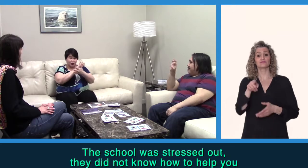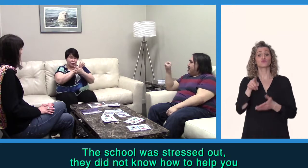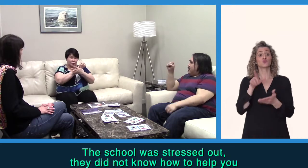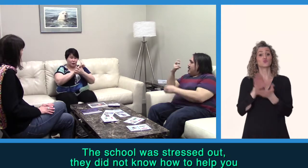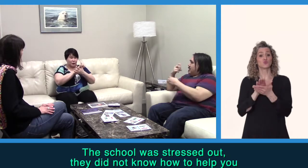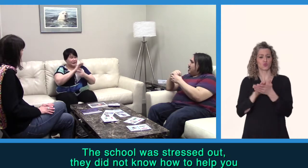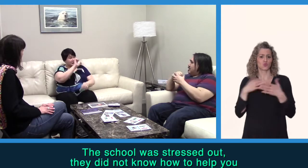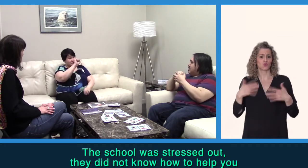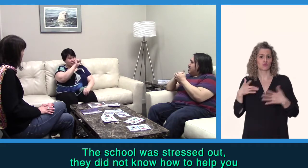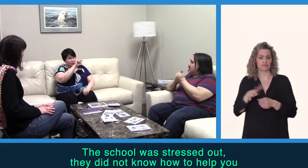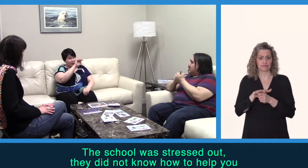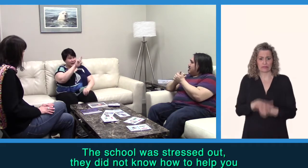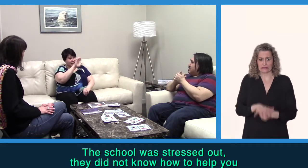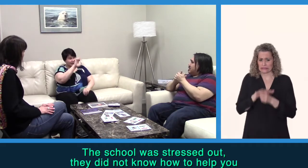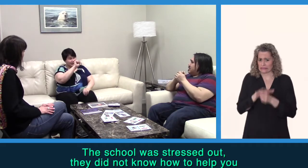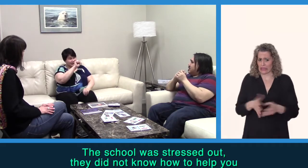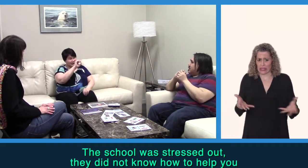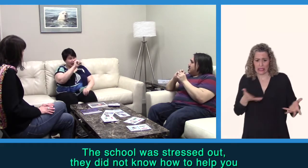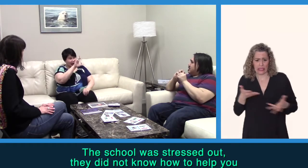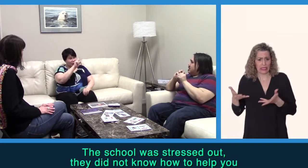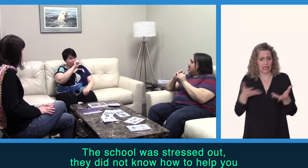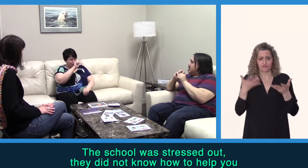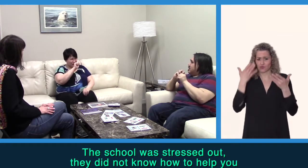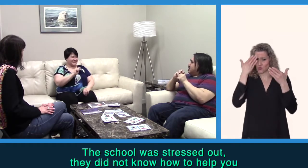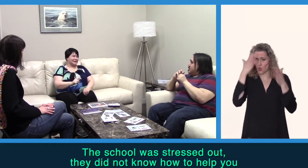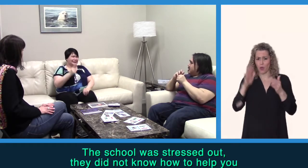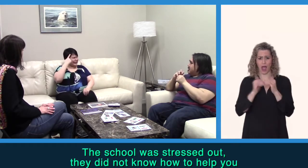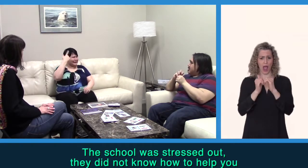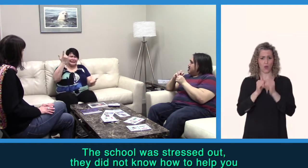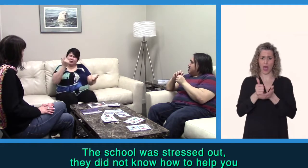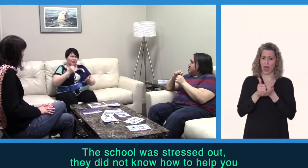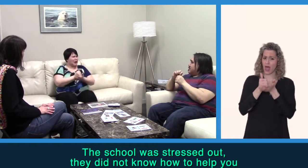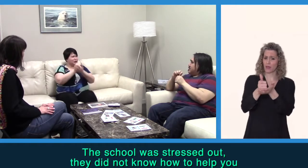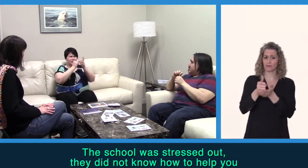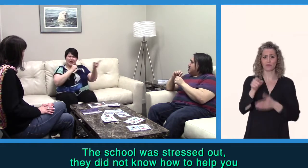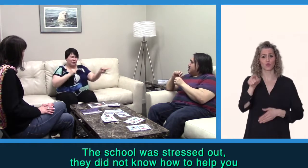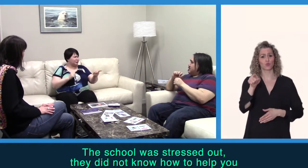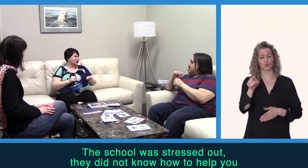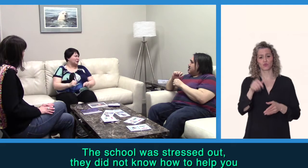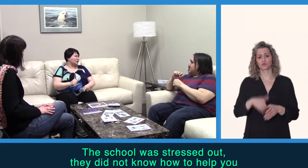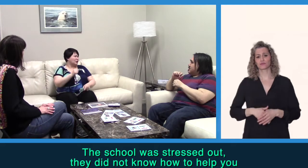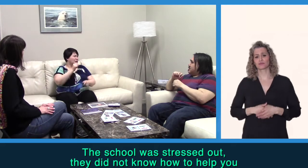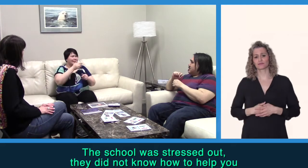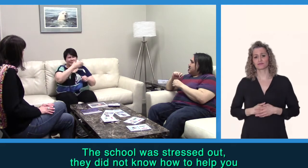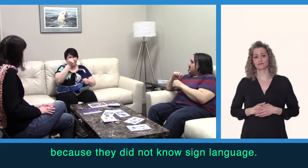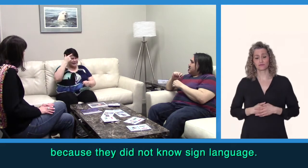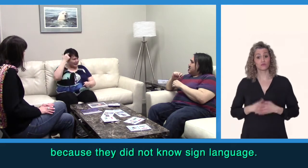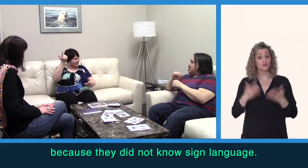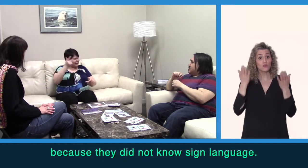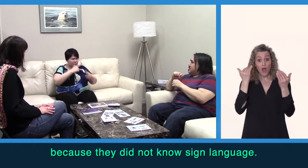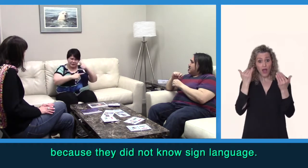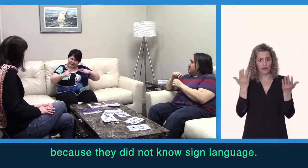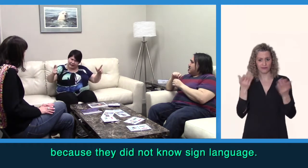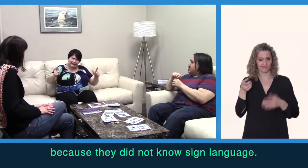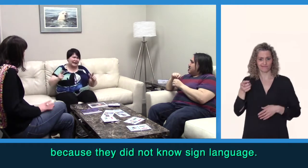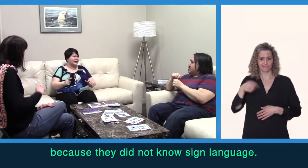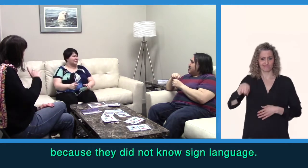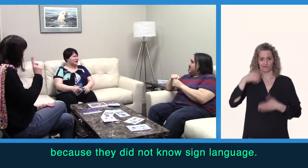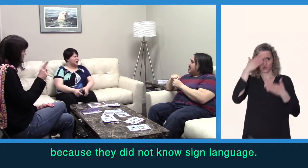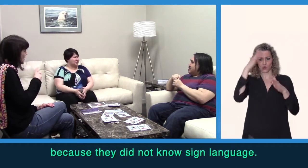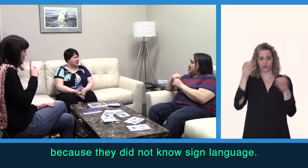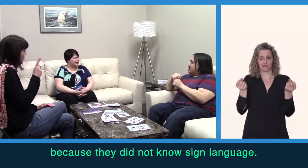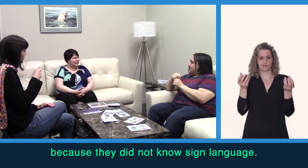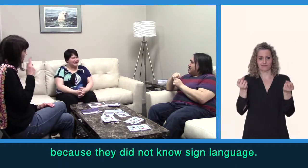The school was stressed out. They didn't know how to help you because they didn't know sign